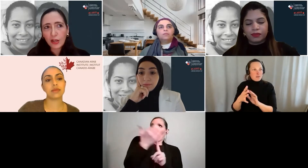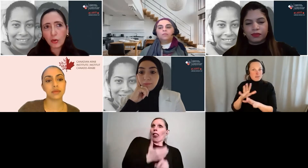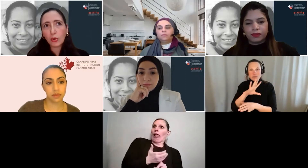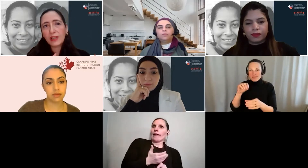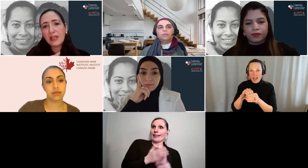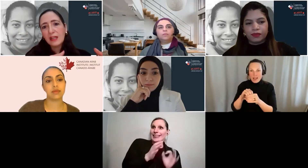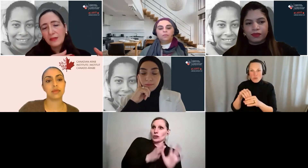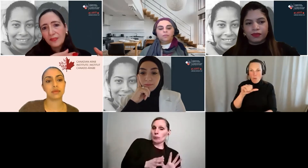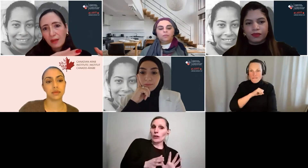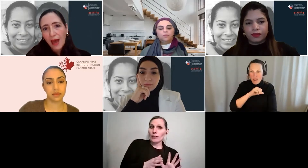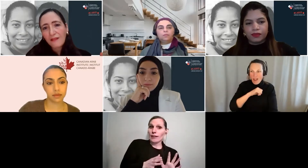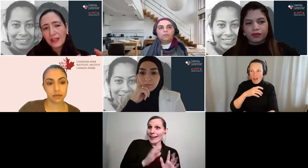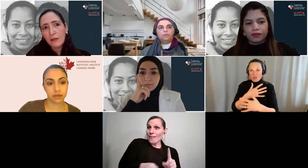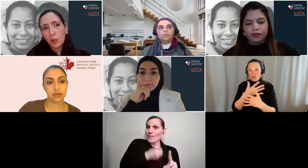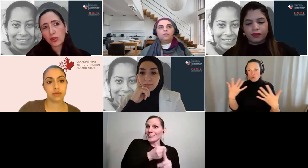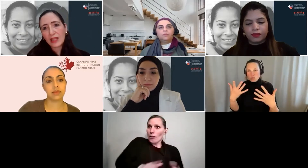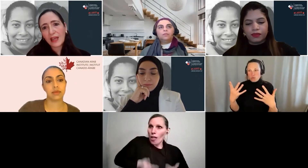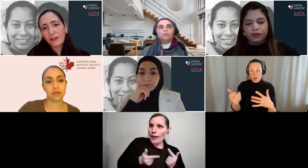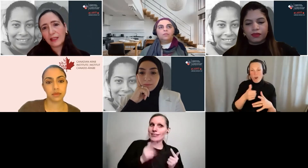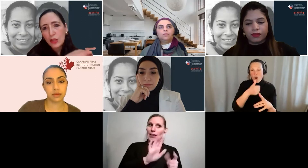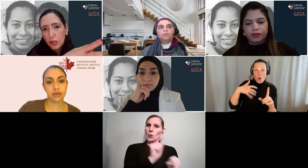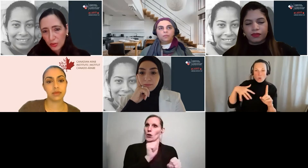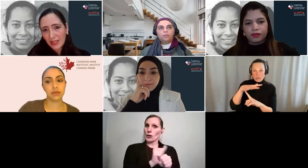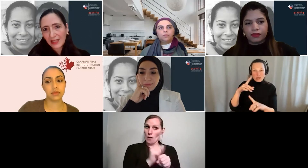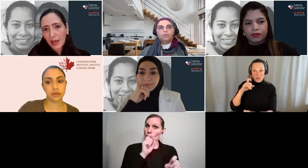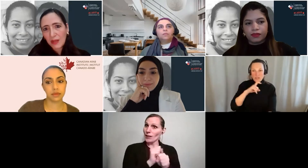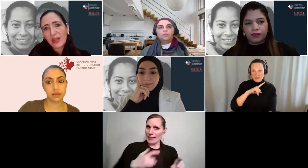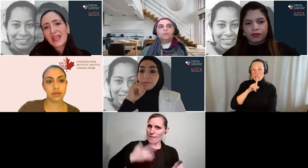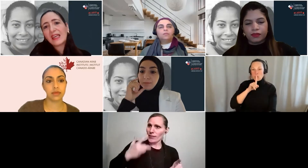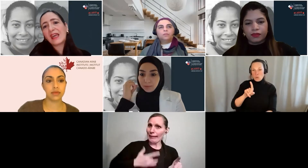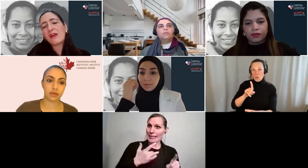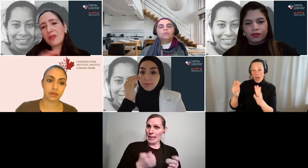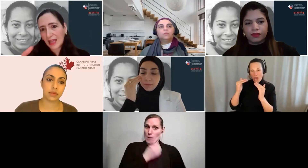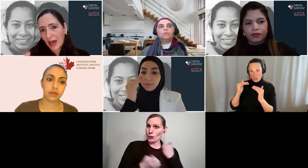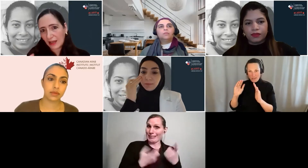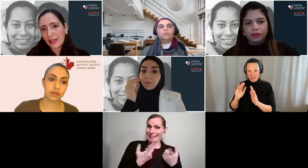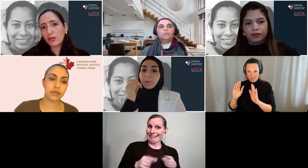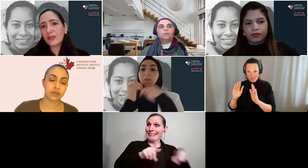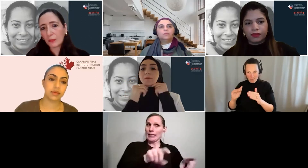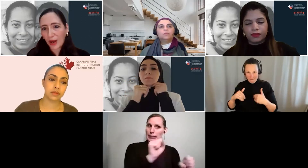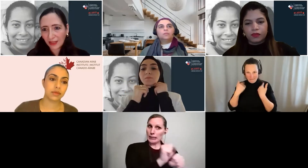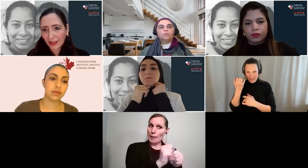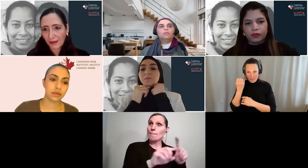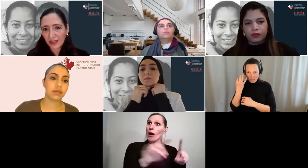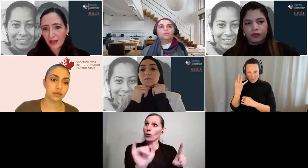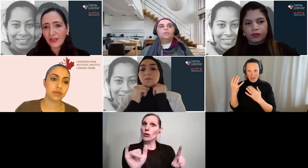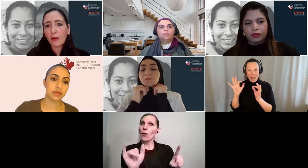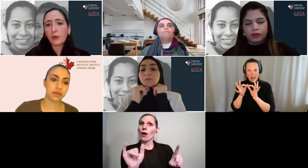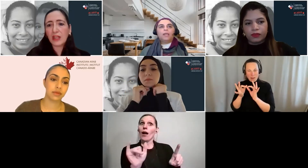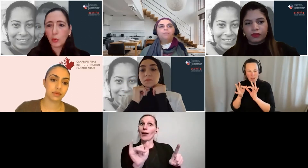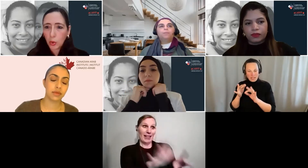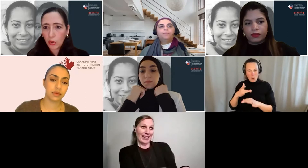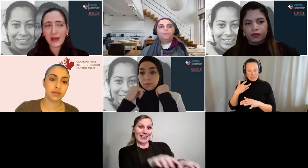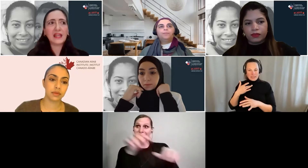And they not only have that emotion and that feeling during the assignment, but they carry that into their private lives.